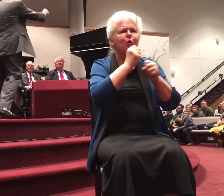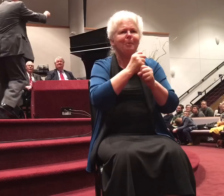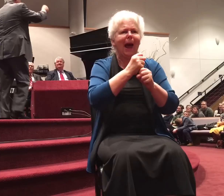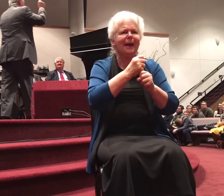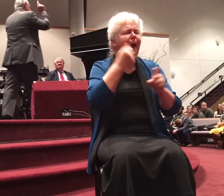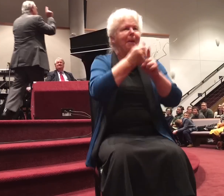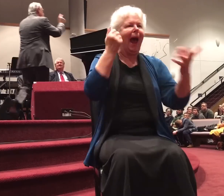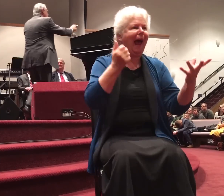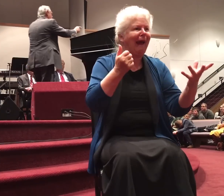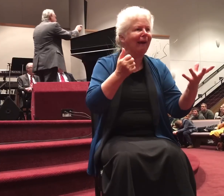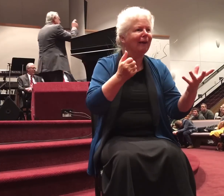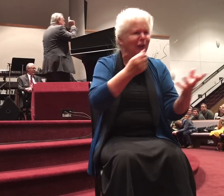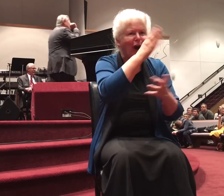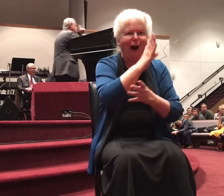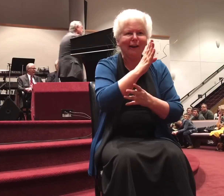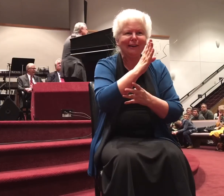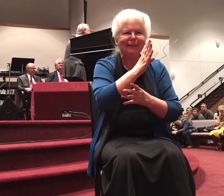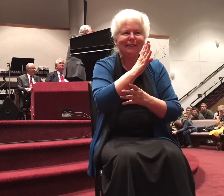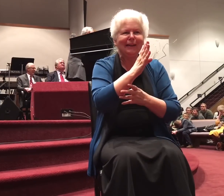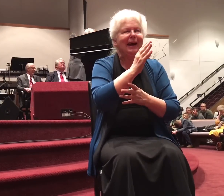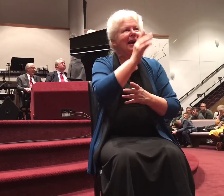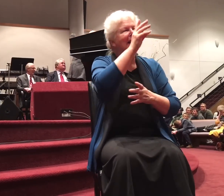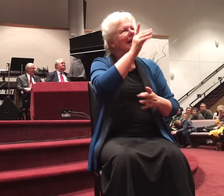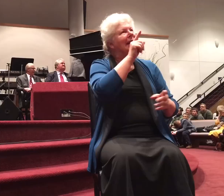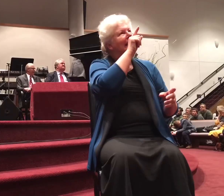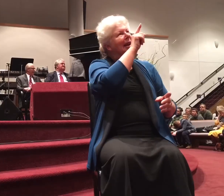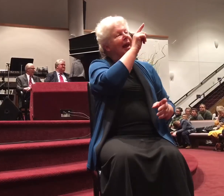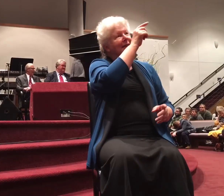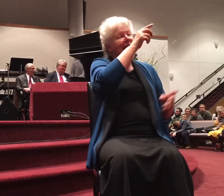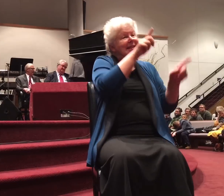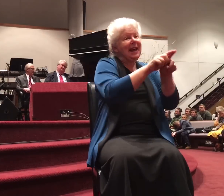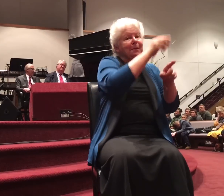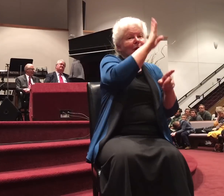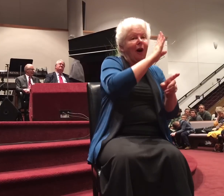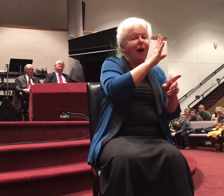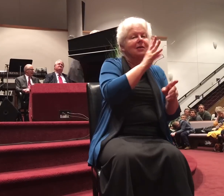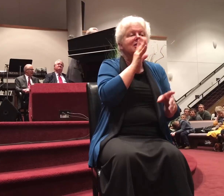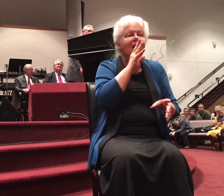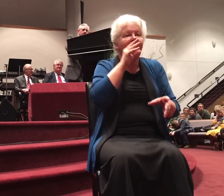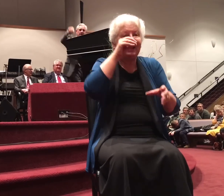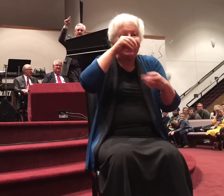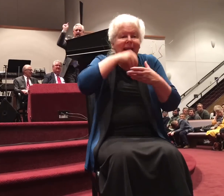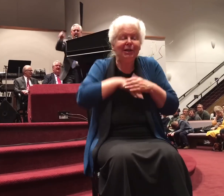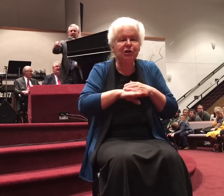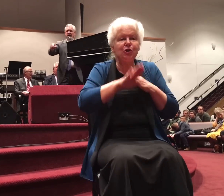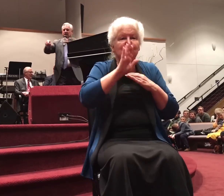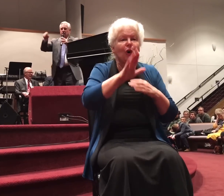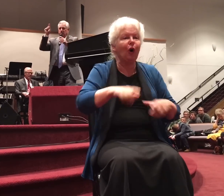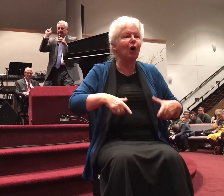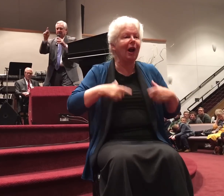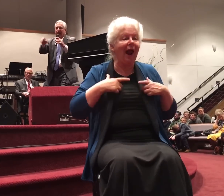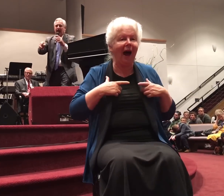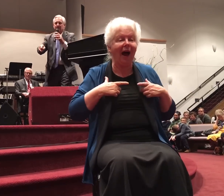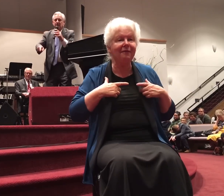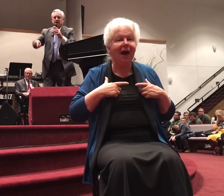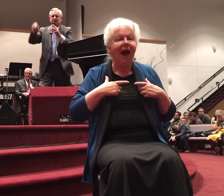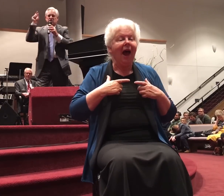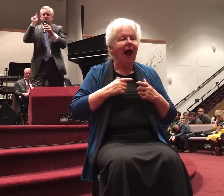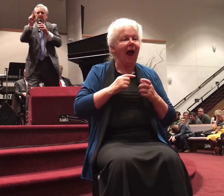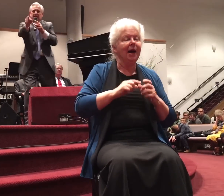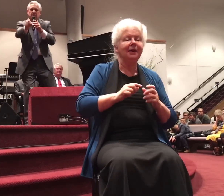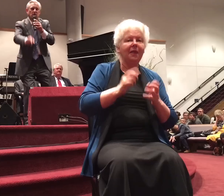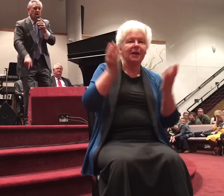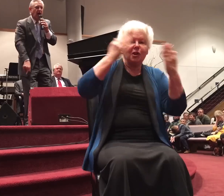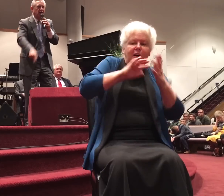The God who can do that can speak into your life and dispel darkness. The God who did that